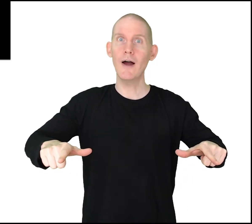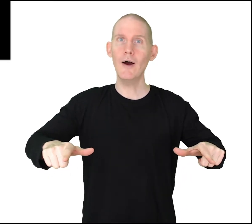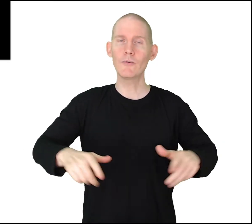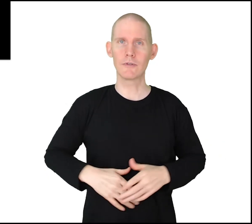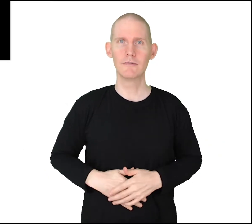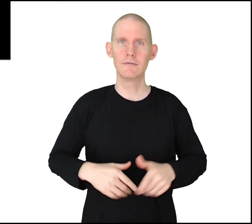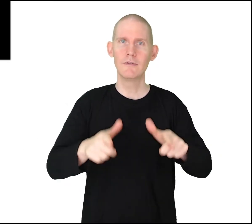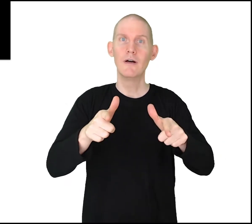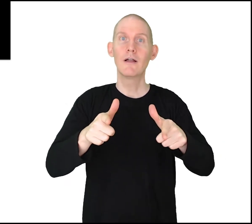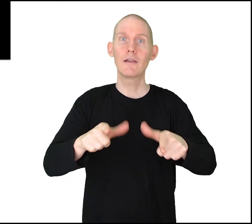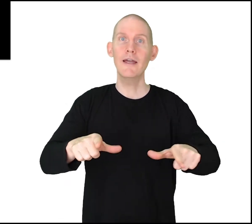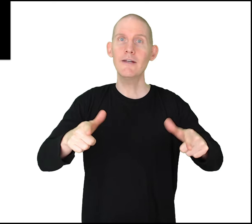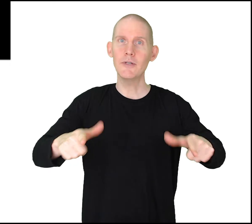out. Language.